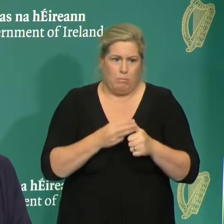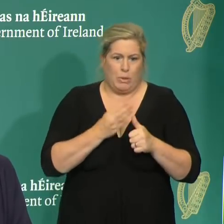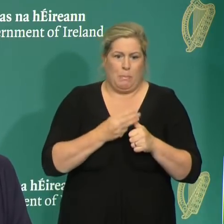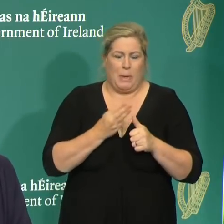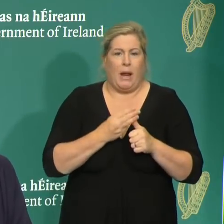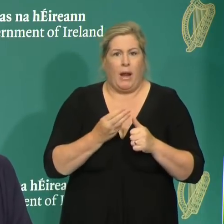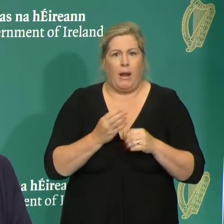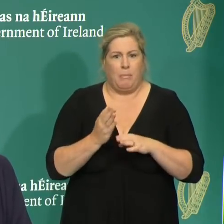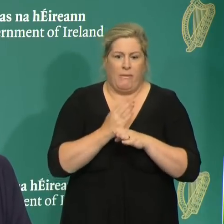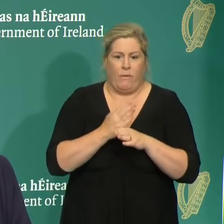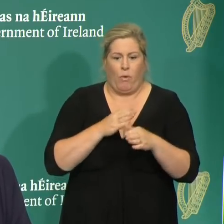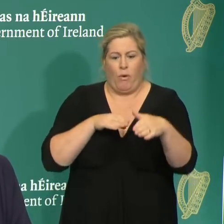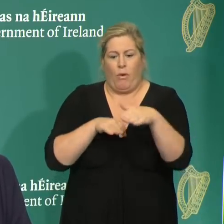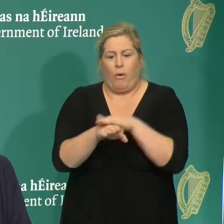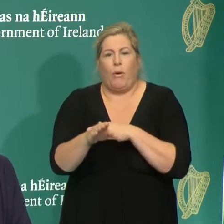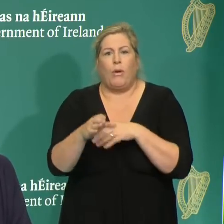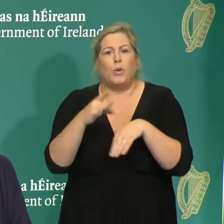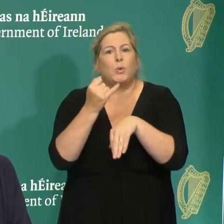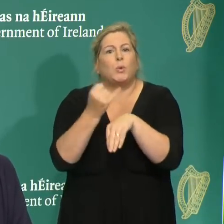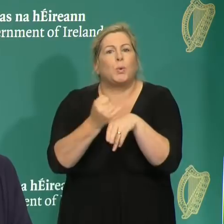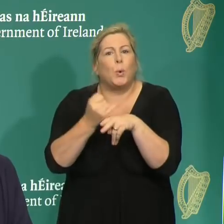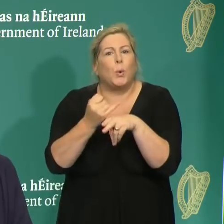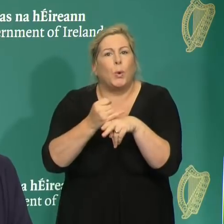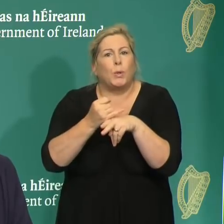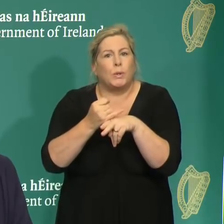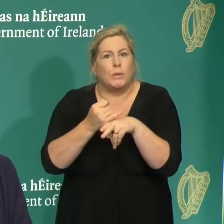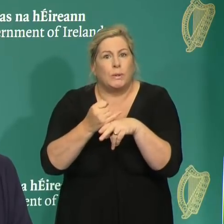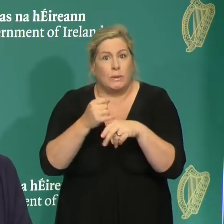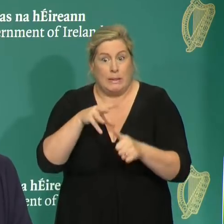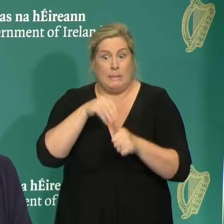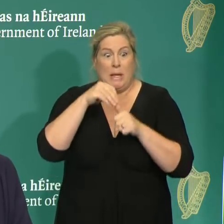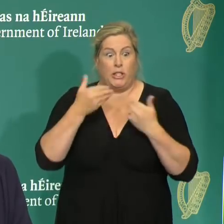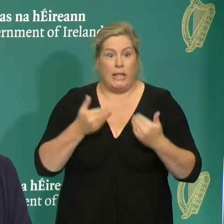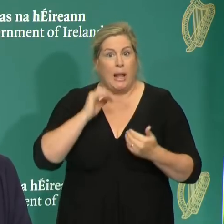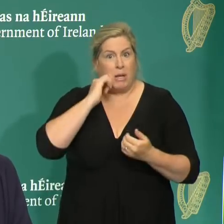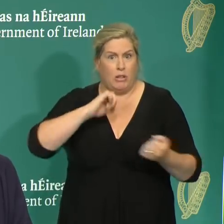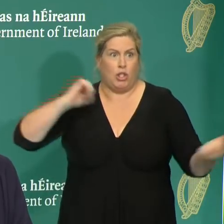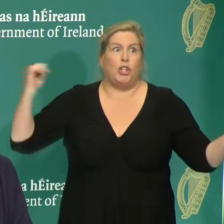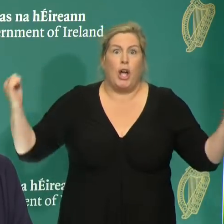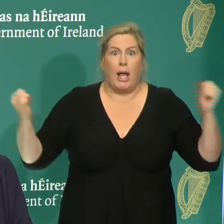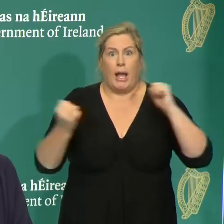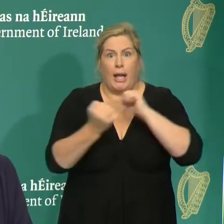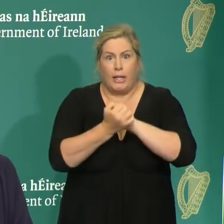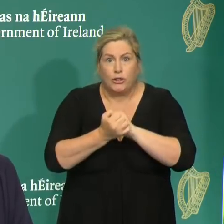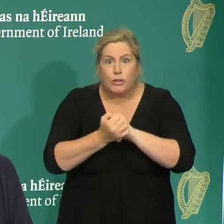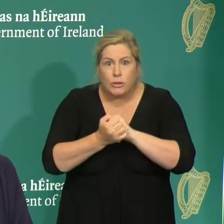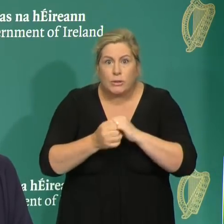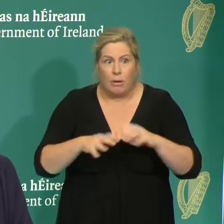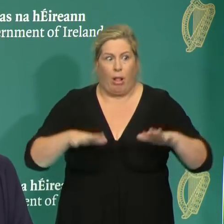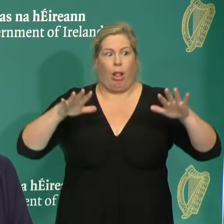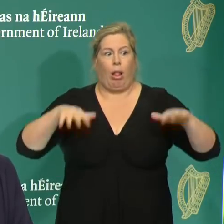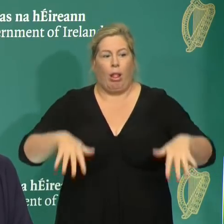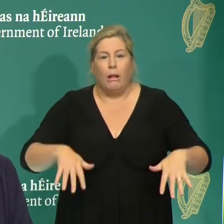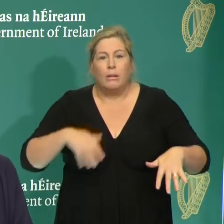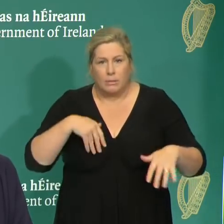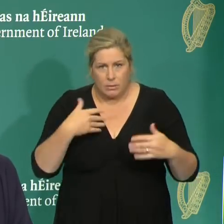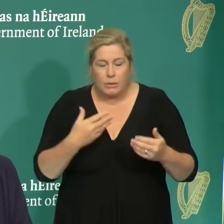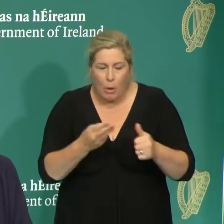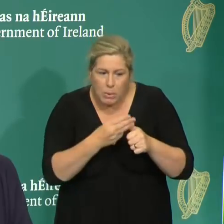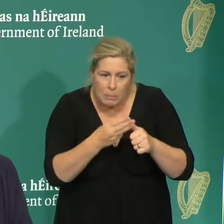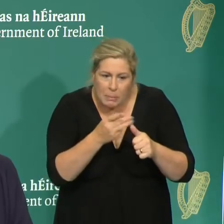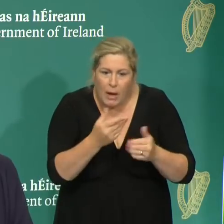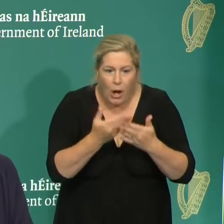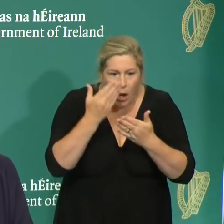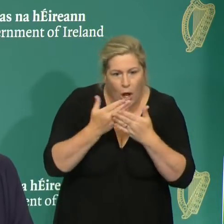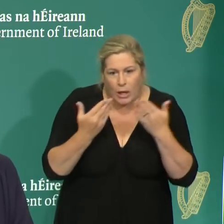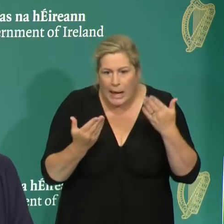education, particularly after the health restrictions that have been placed over recent months. As we continue to prepare for the reopening of